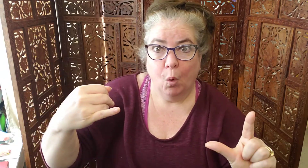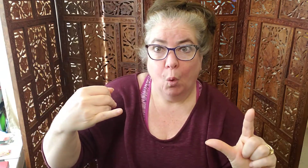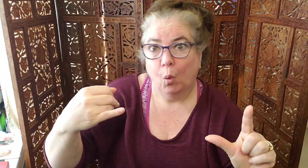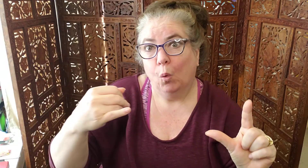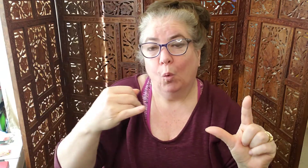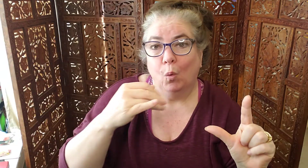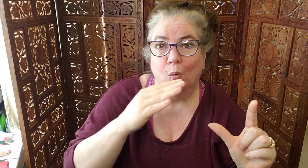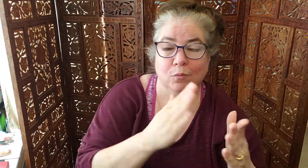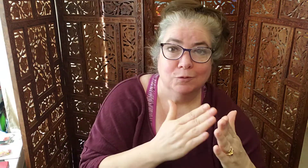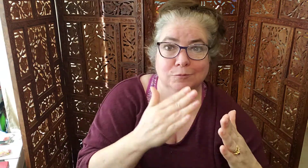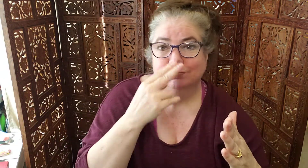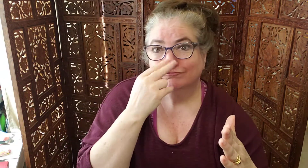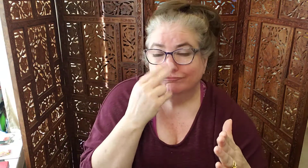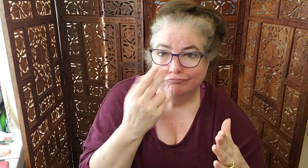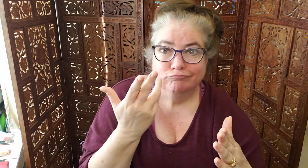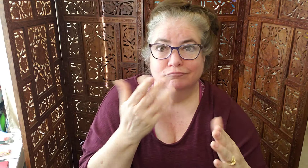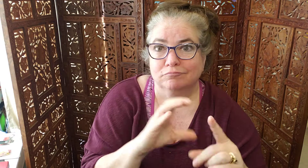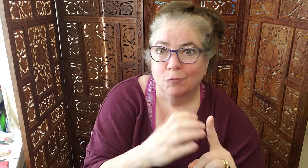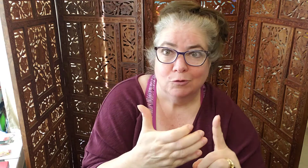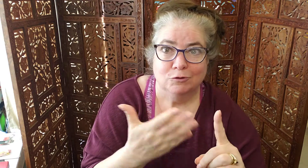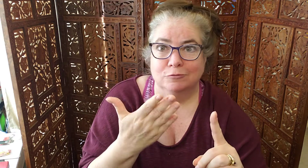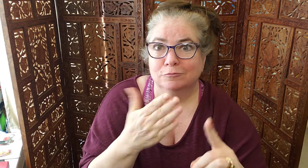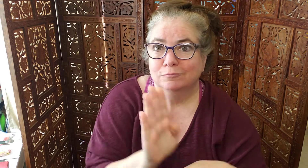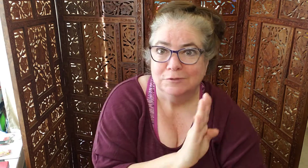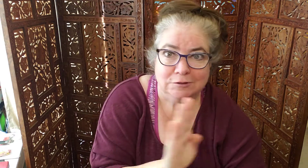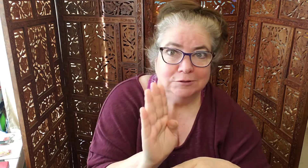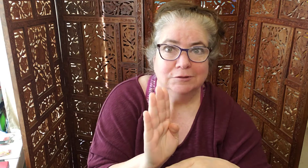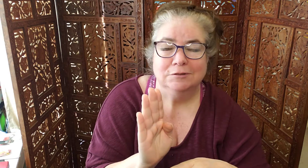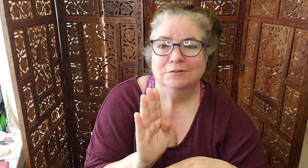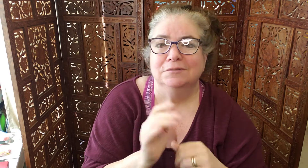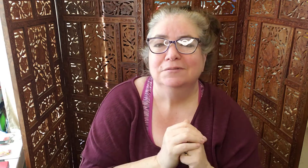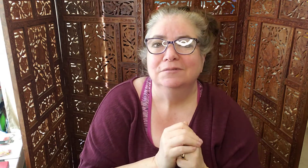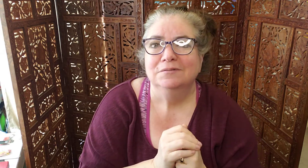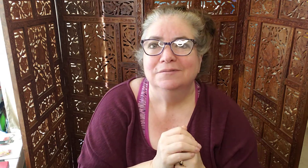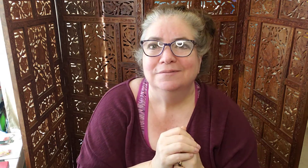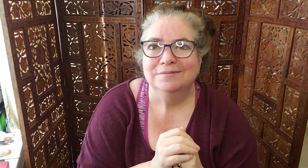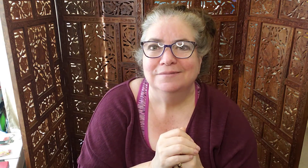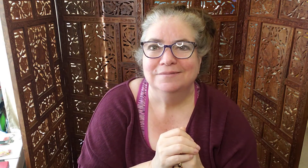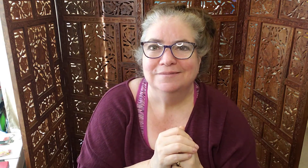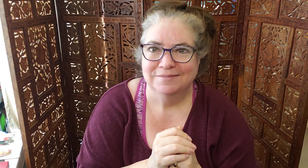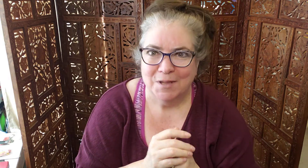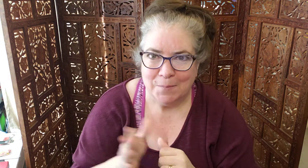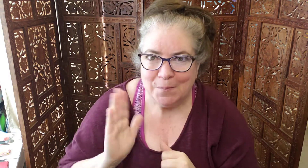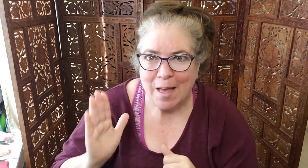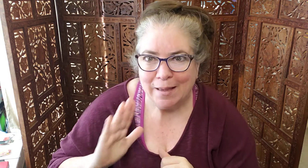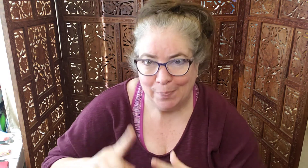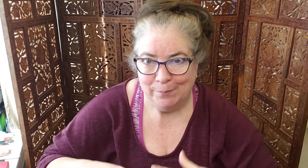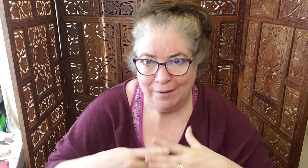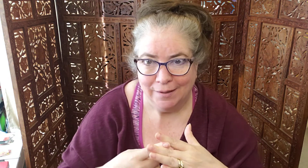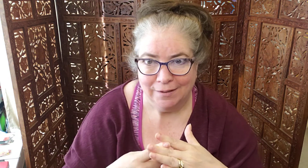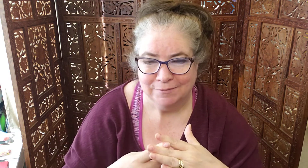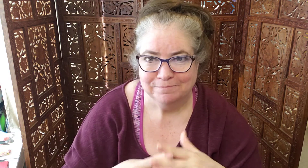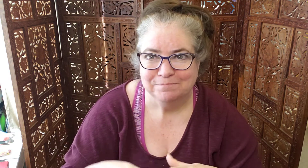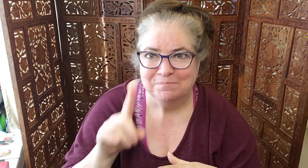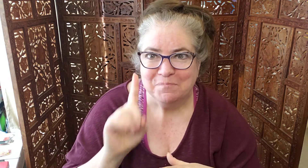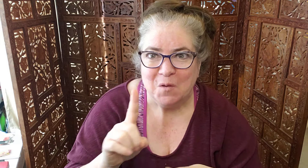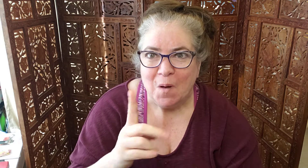music, comedy, business, show. In its earliest days, one production, above all,